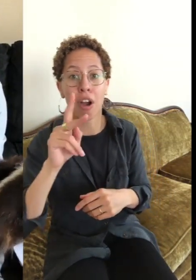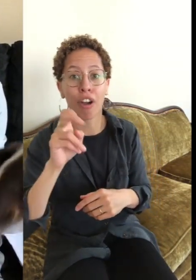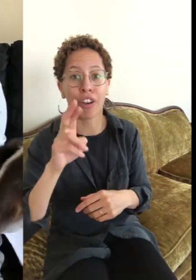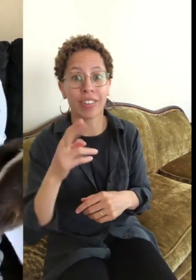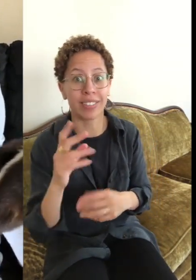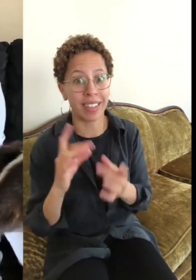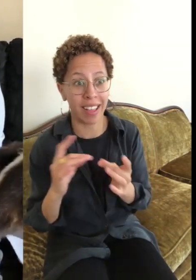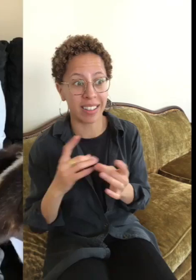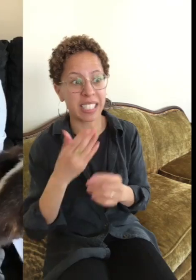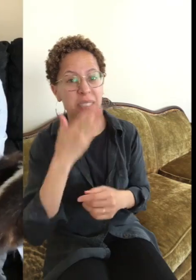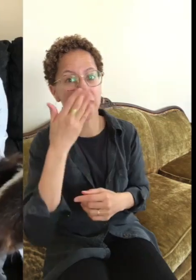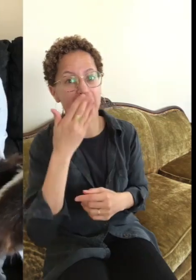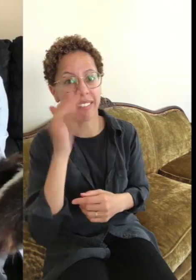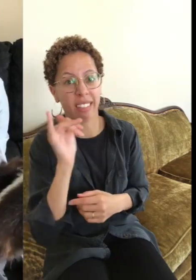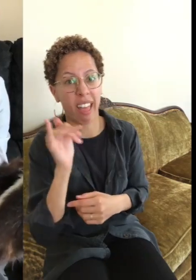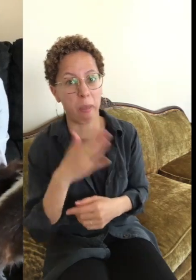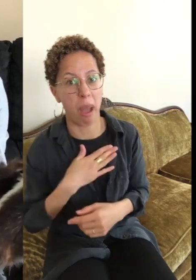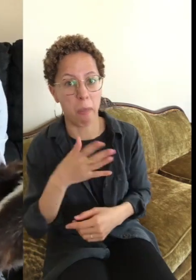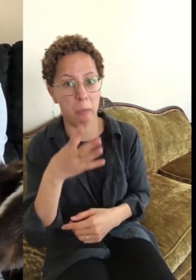Parker.